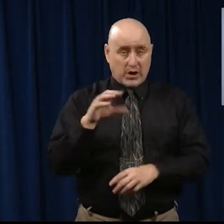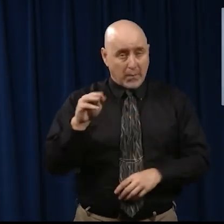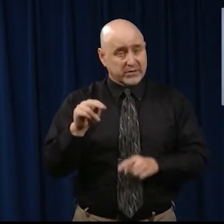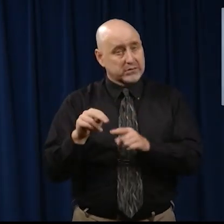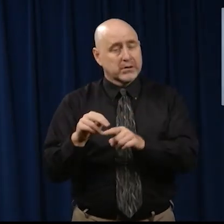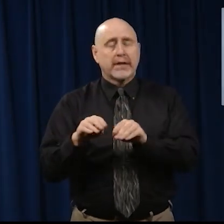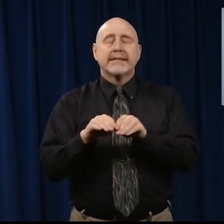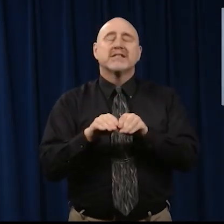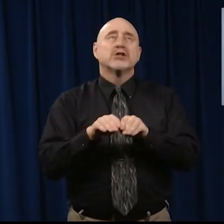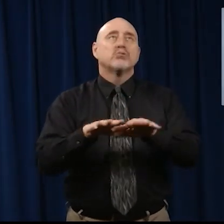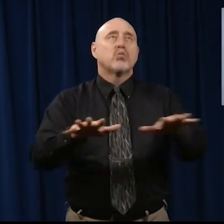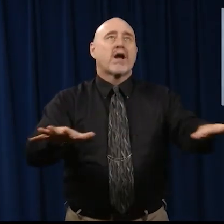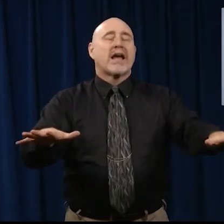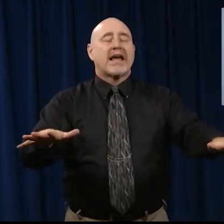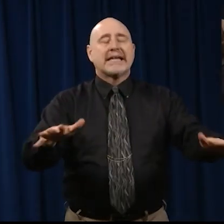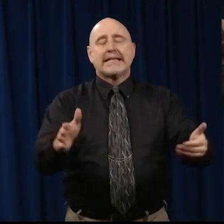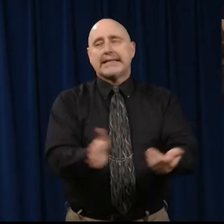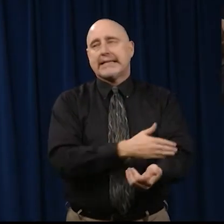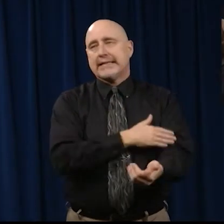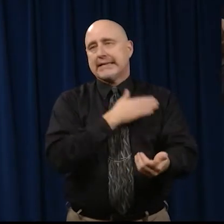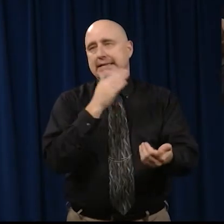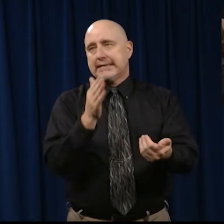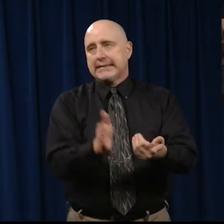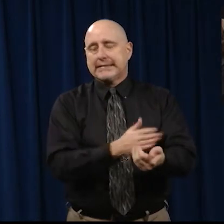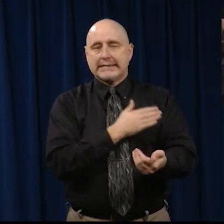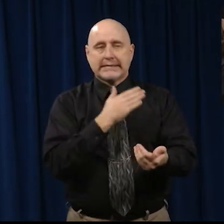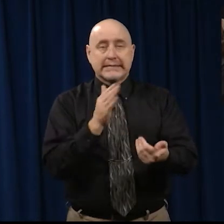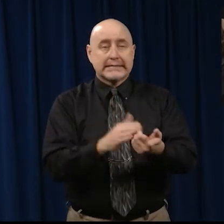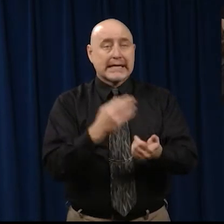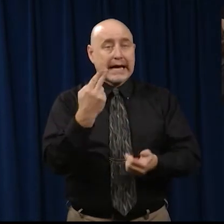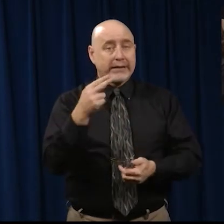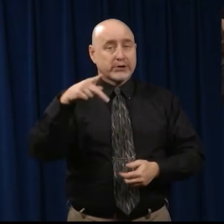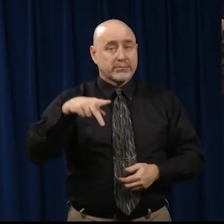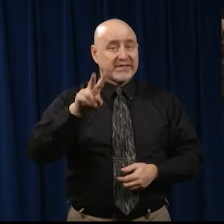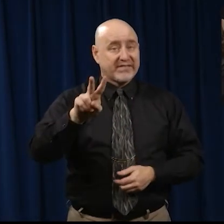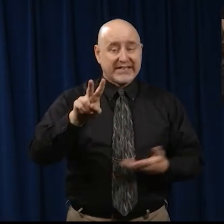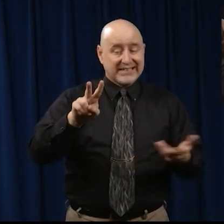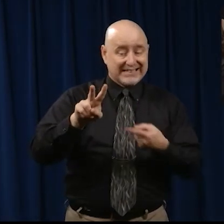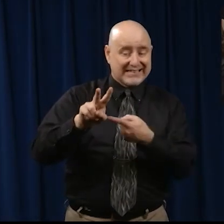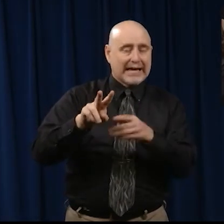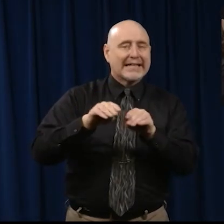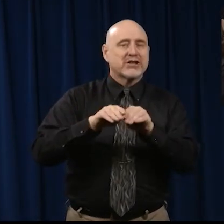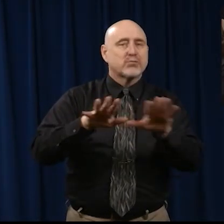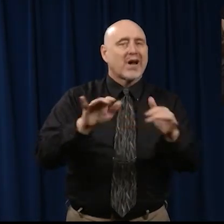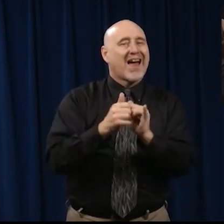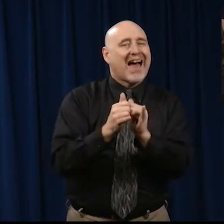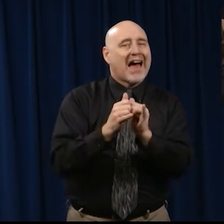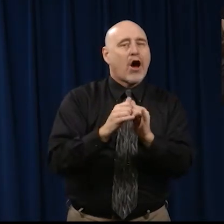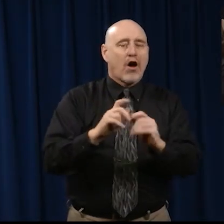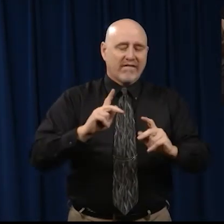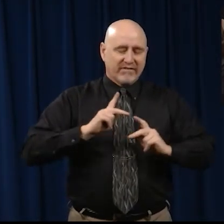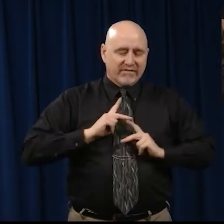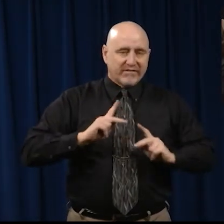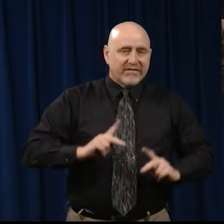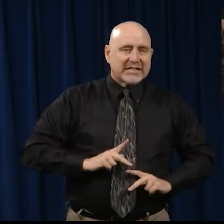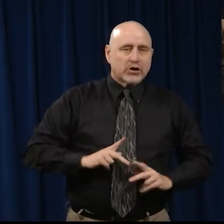world. It's spread very, very easily. The thing about HPV is it's spread by